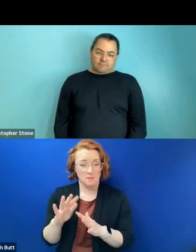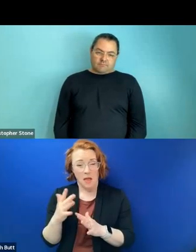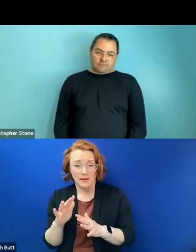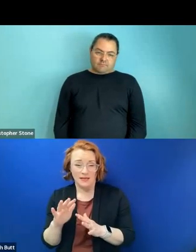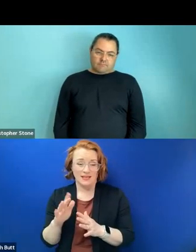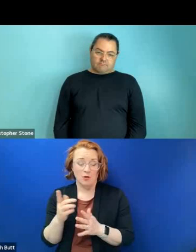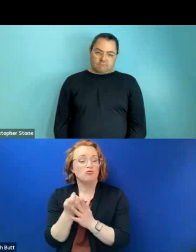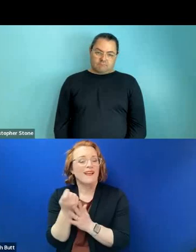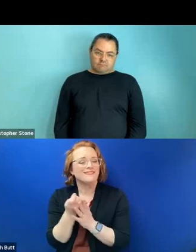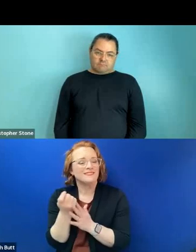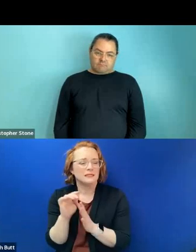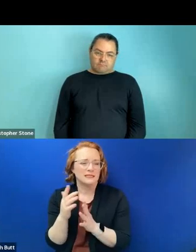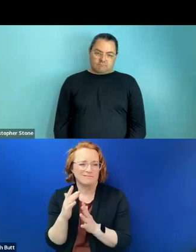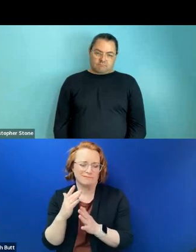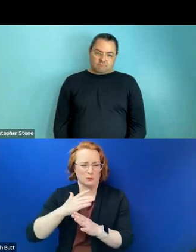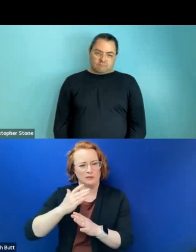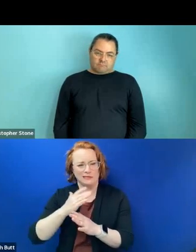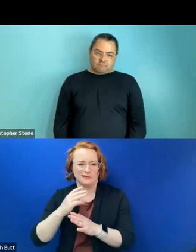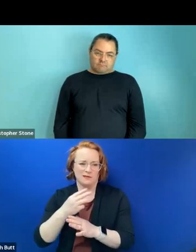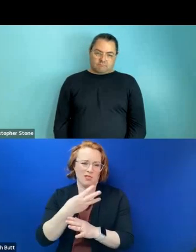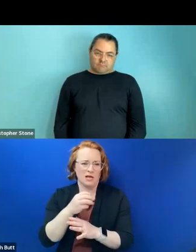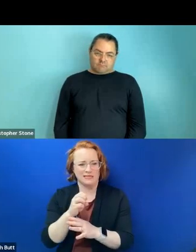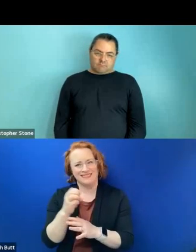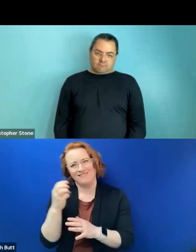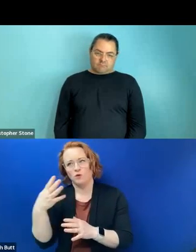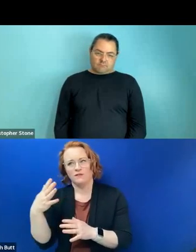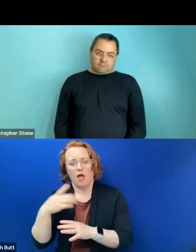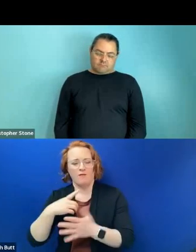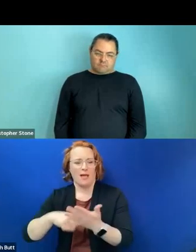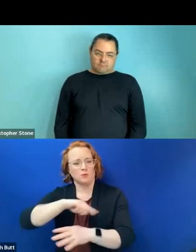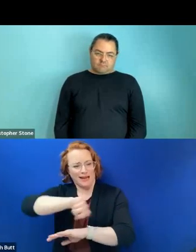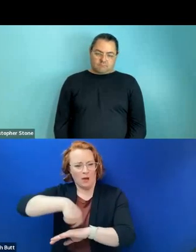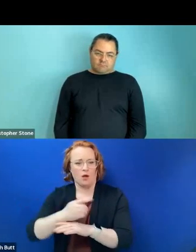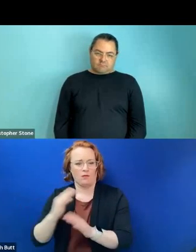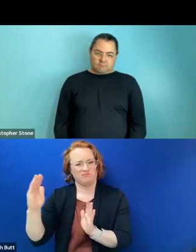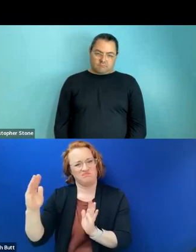at rates anything between 30 and 45 pounds an hour.